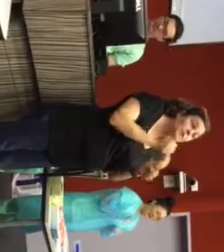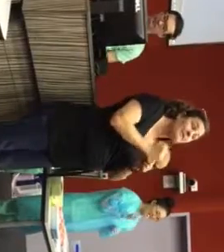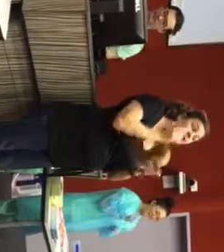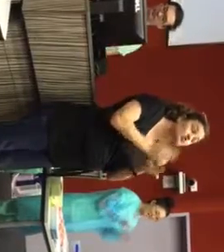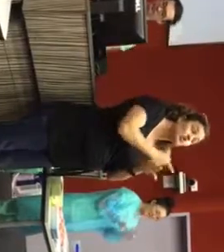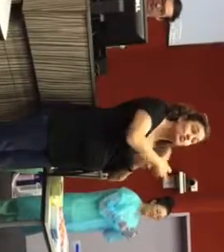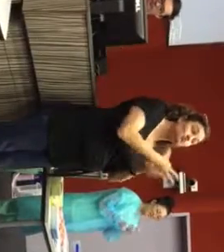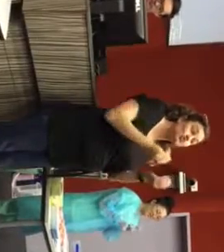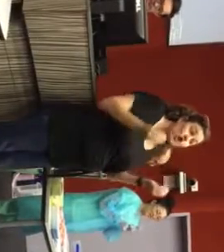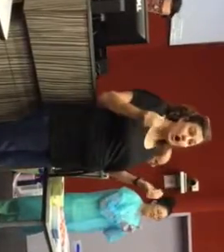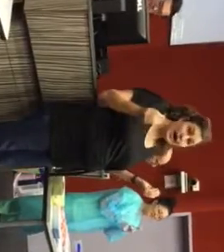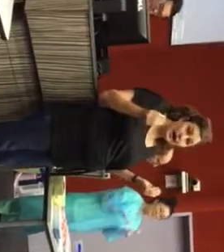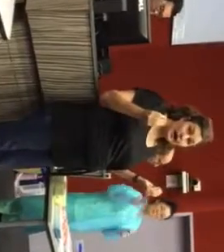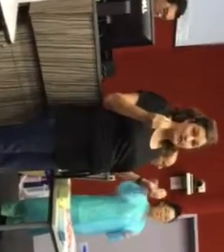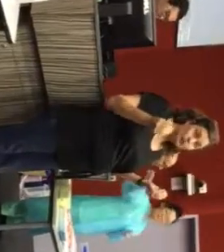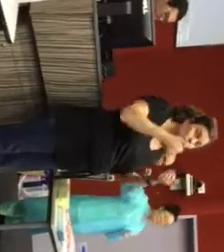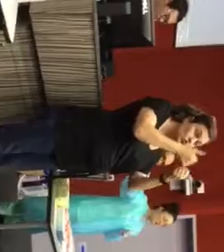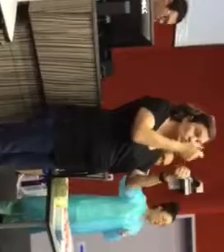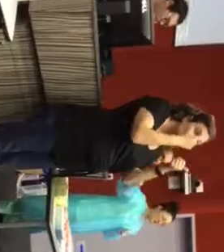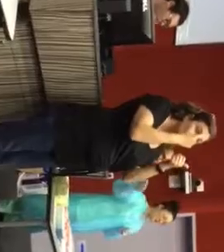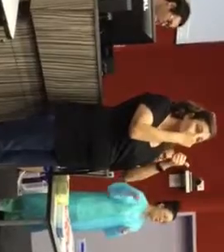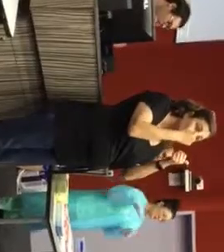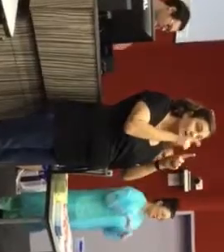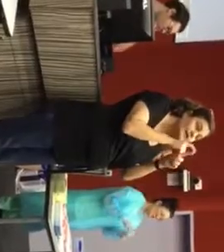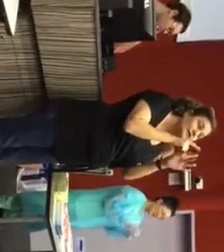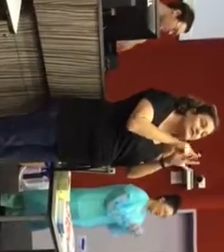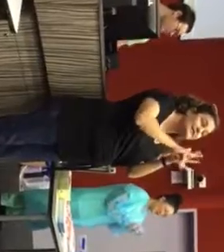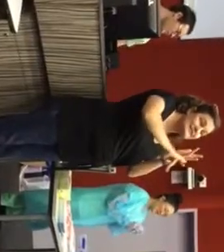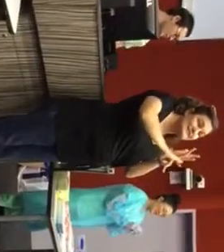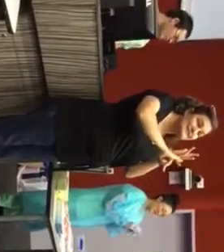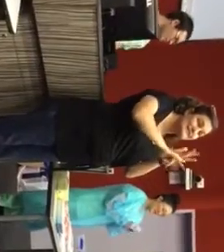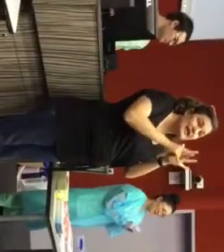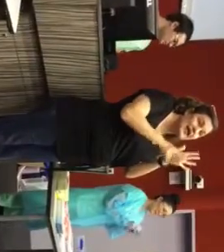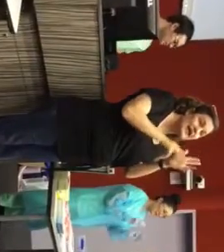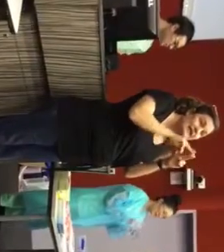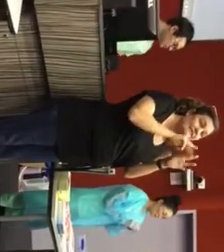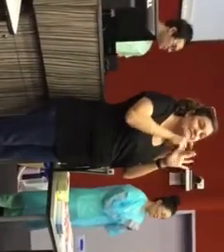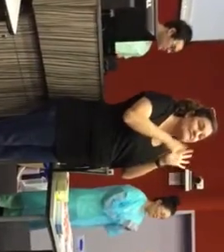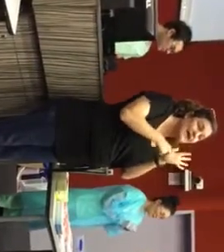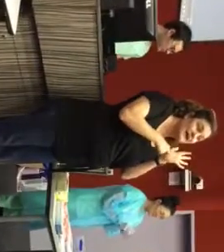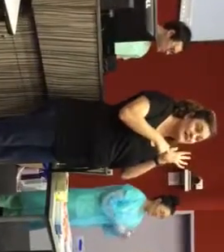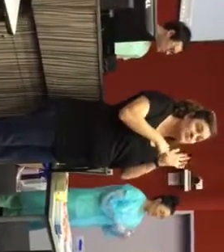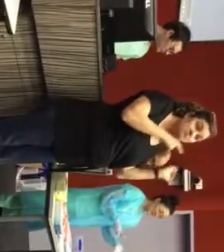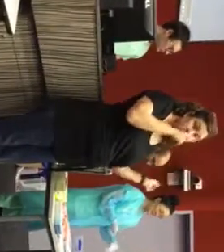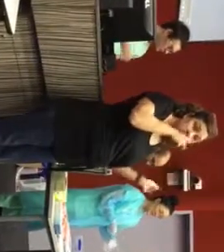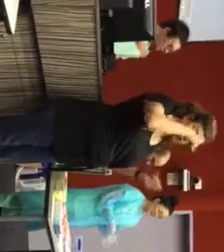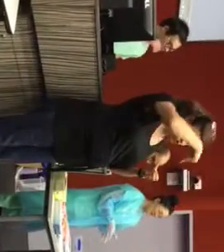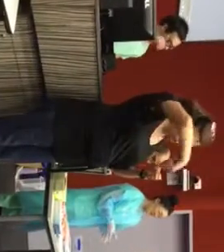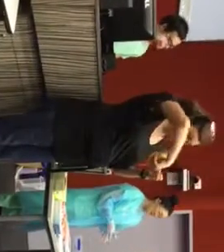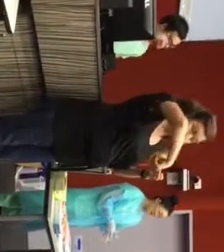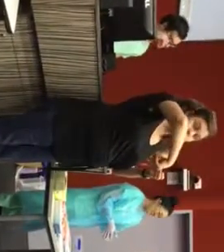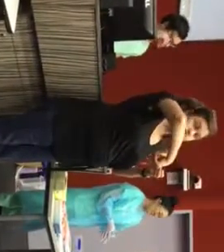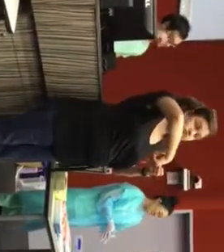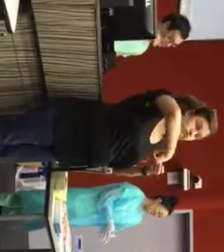can disinfect this one. Normal toothbrush you can soak in the mouthwash that kills